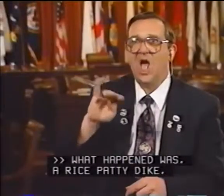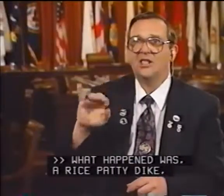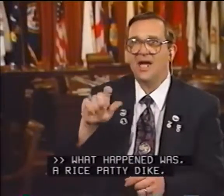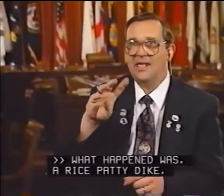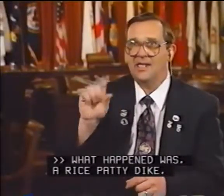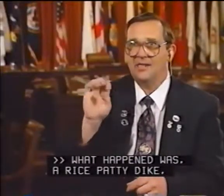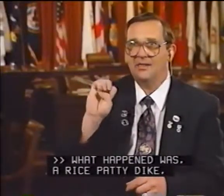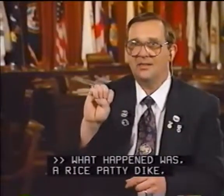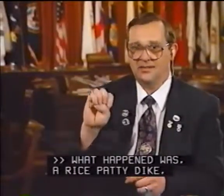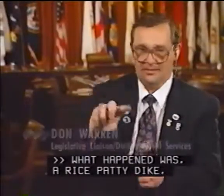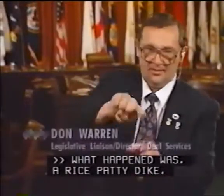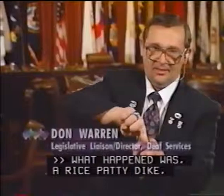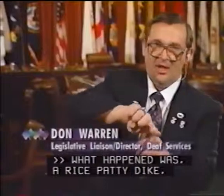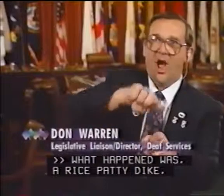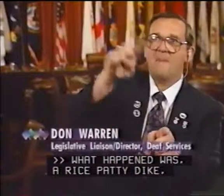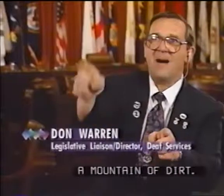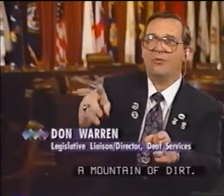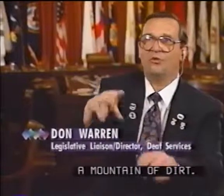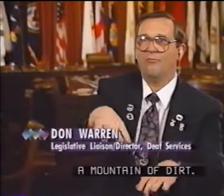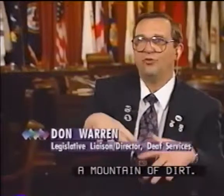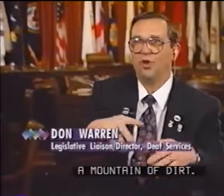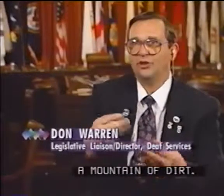dike, a mountain of dirt,